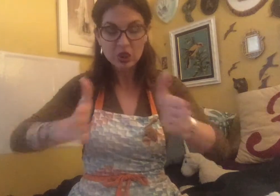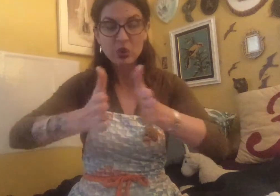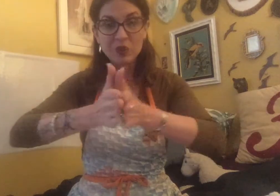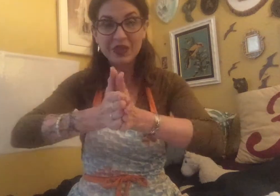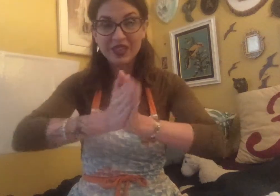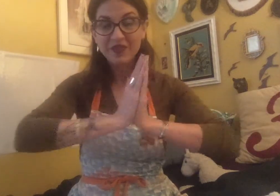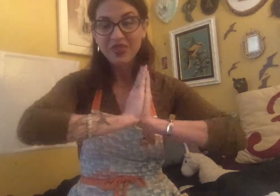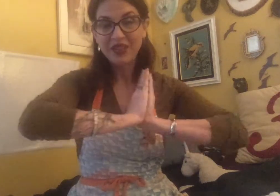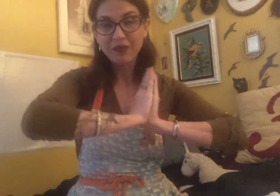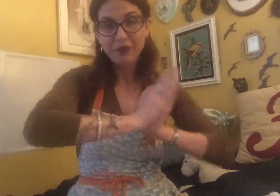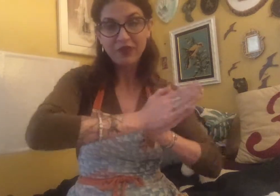Fume.